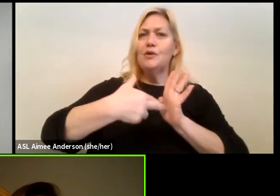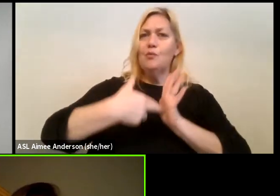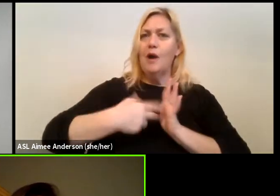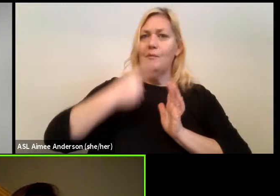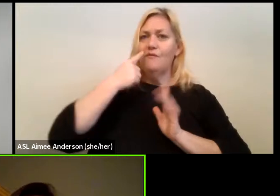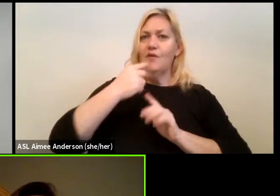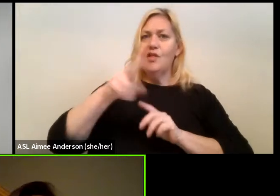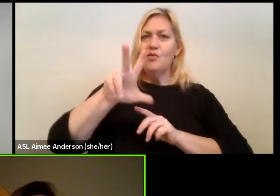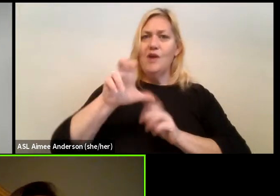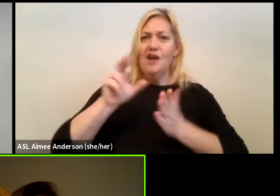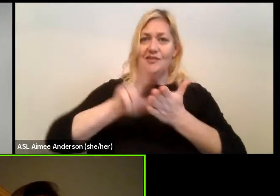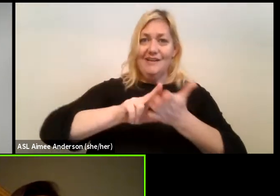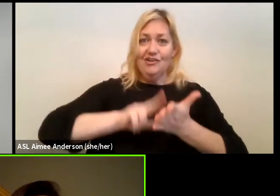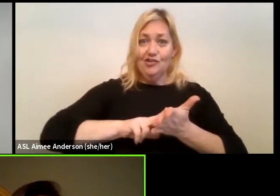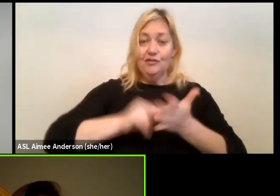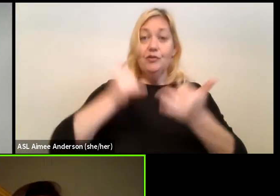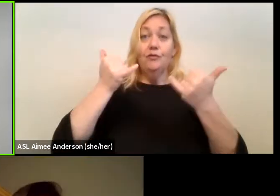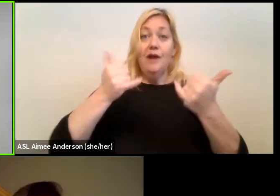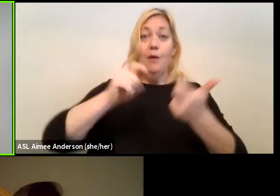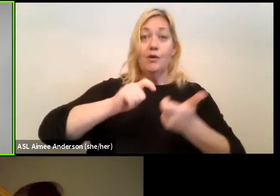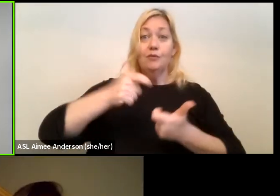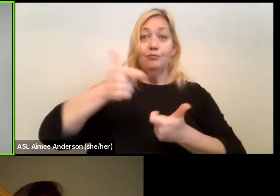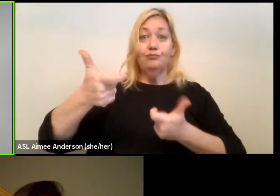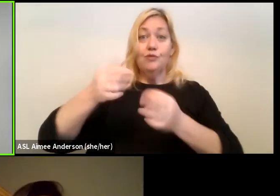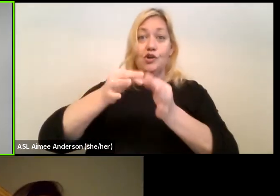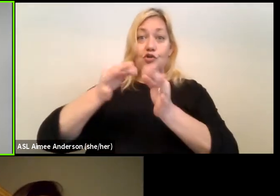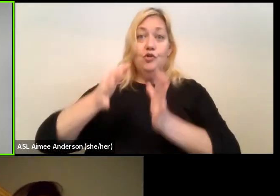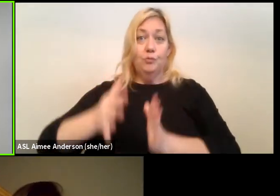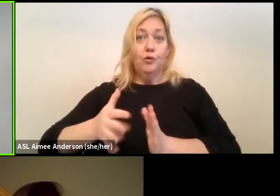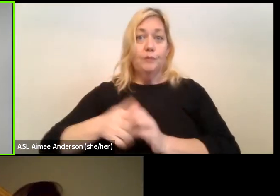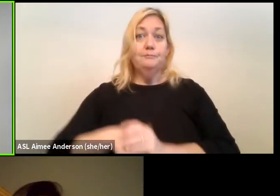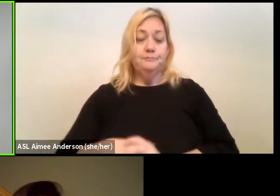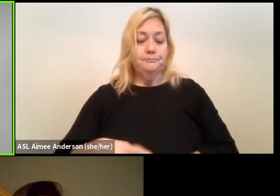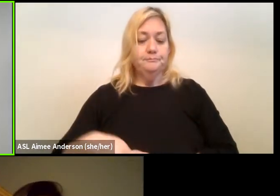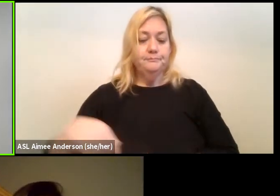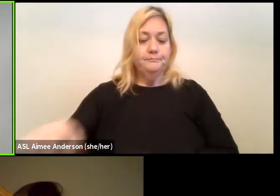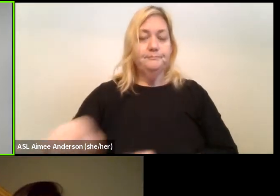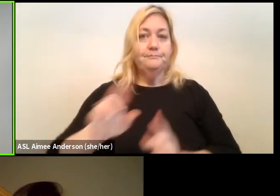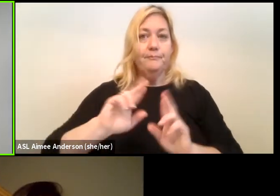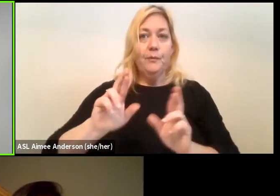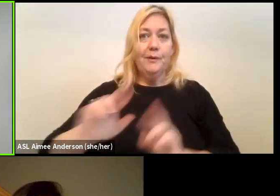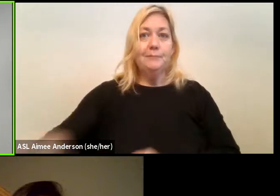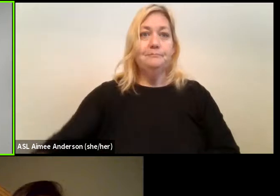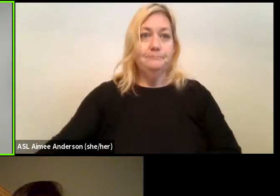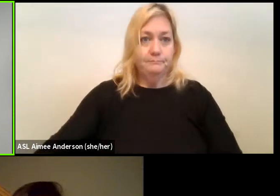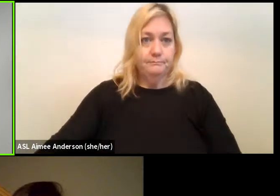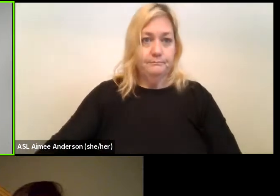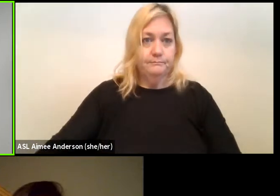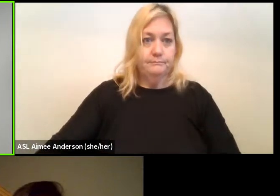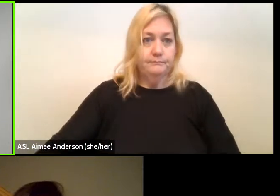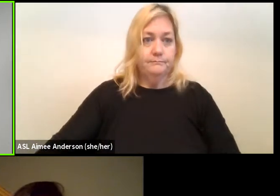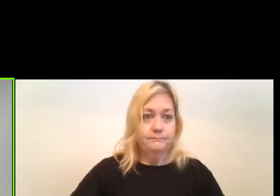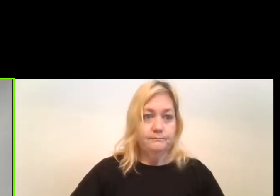the 300 signatures? We'll ensure that that is the case, that it is clarified. Thanks.